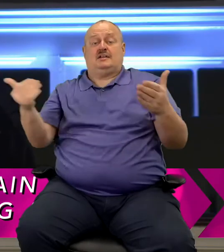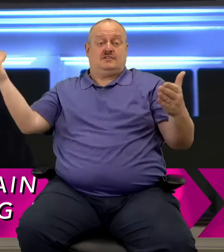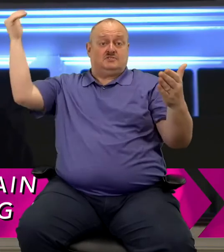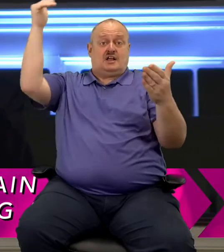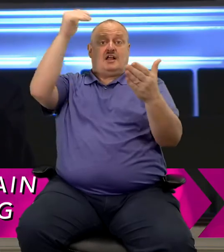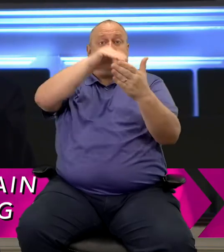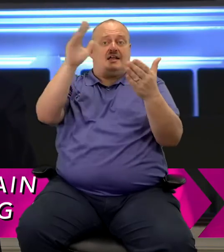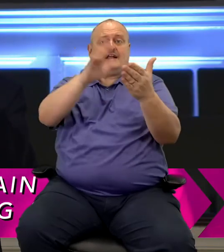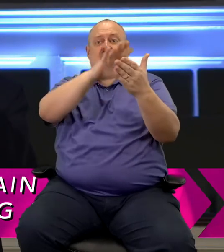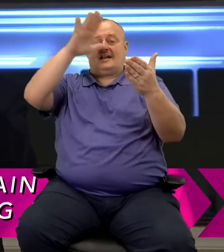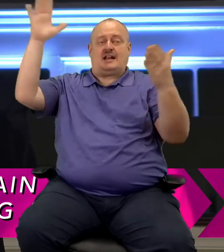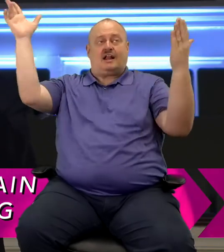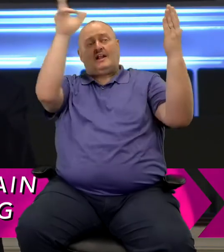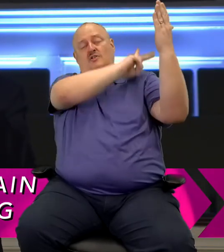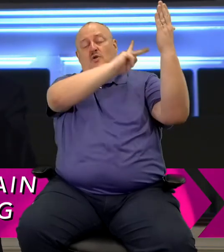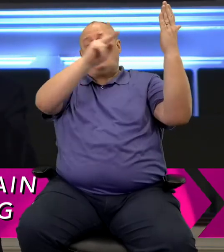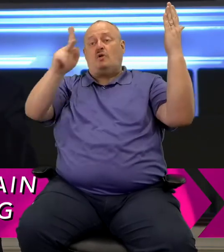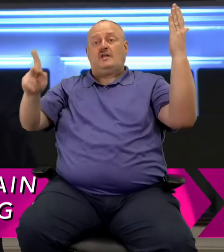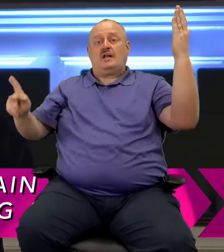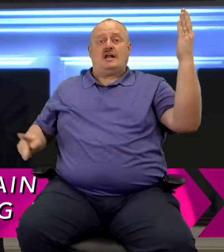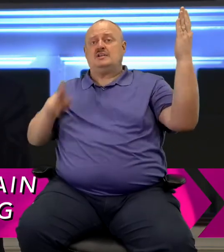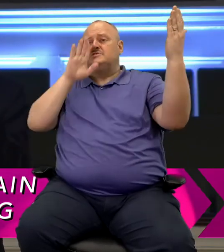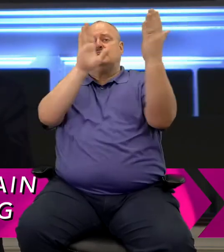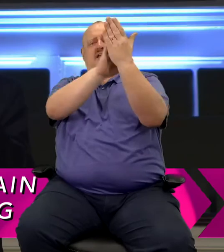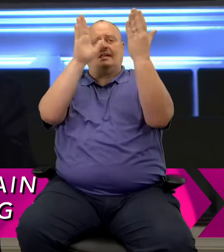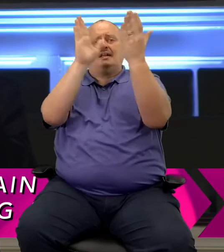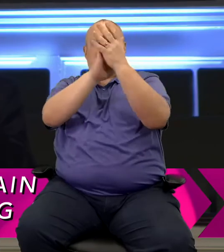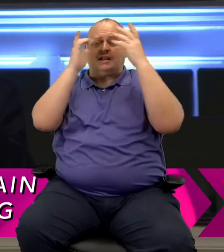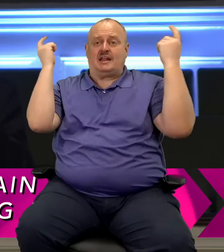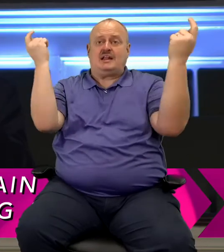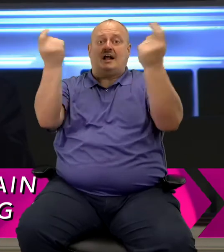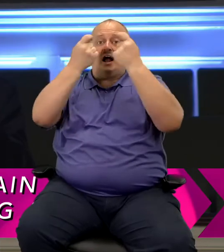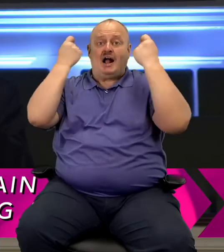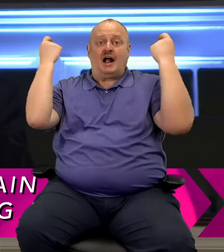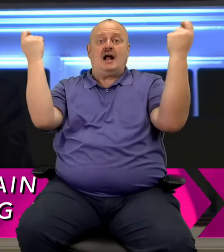Lives again our glorious King,